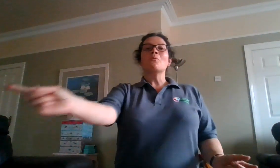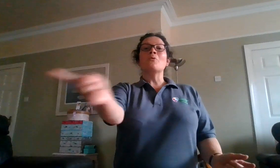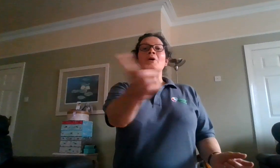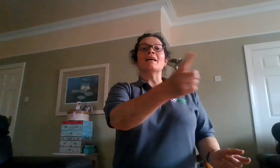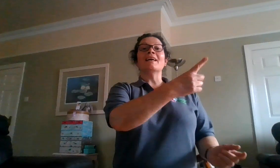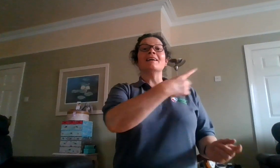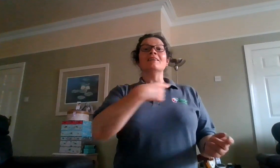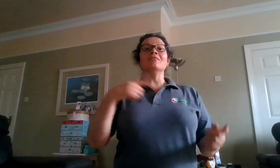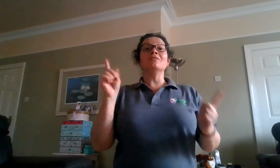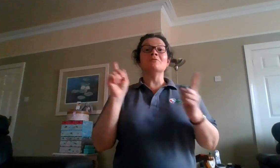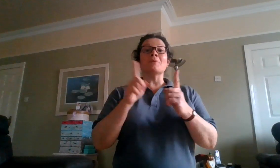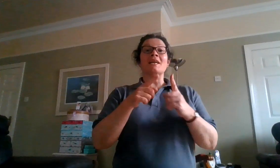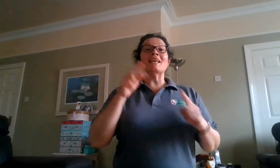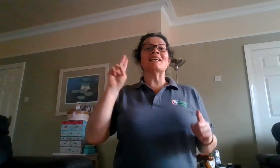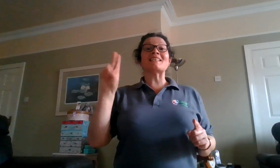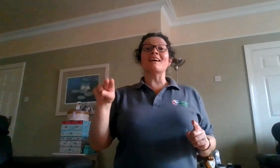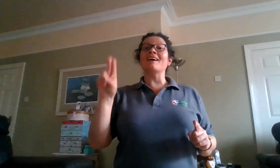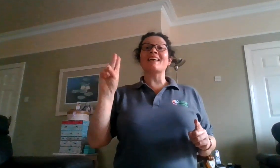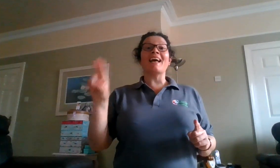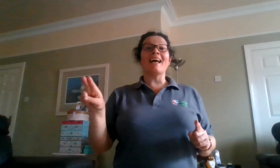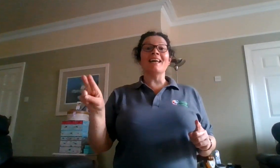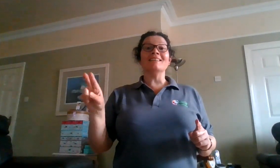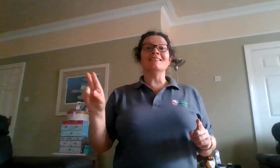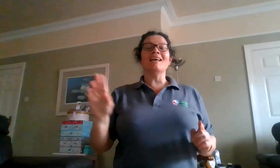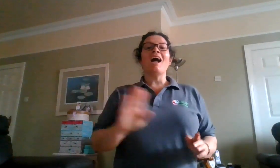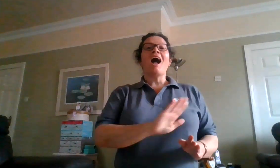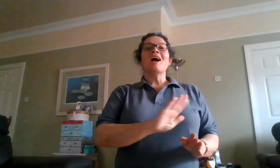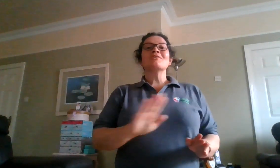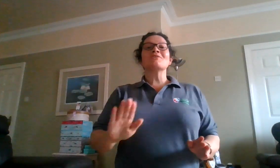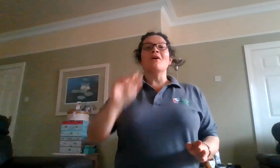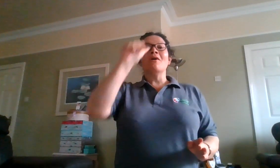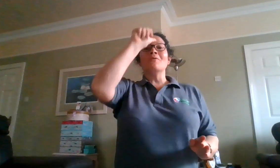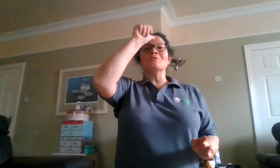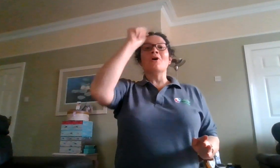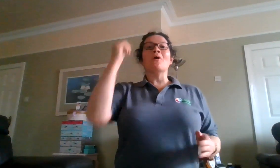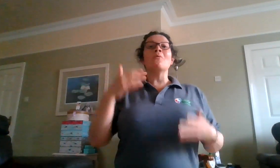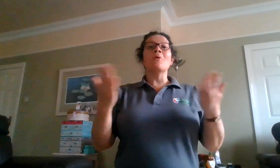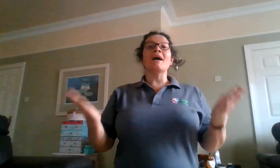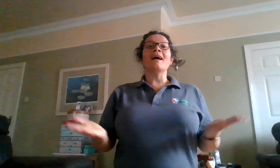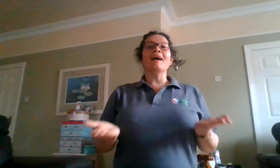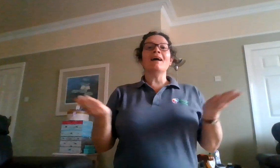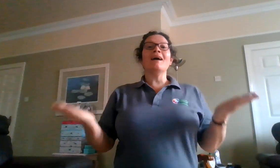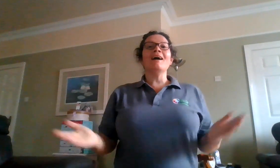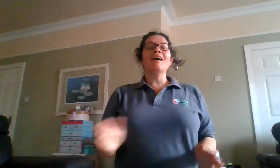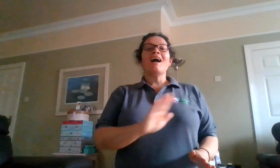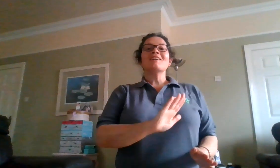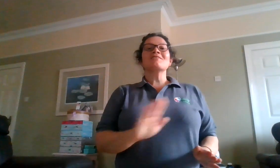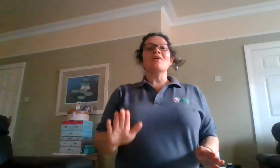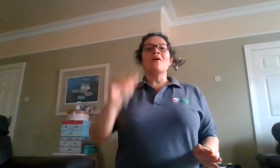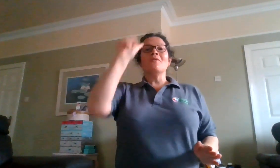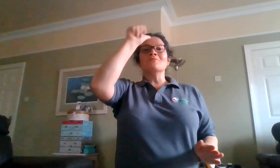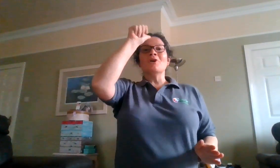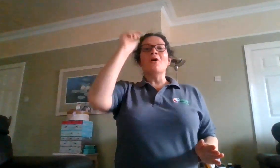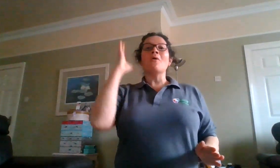We'll meet again, don't know when, don't know